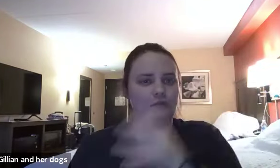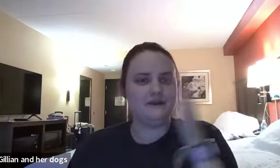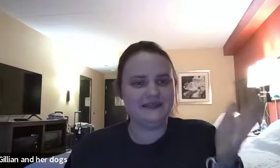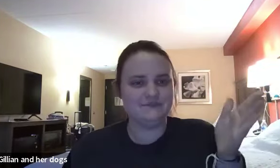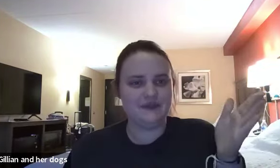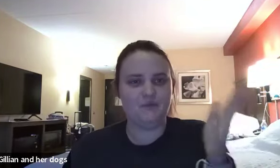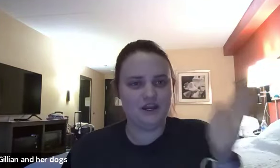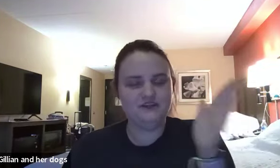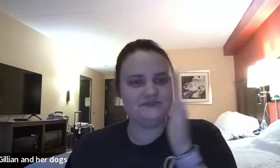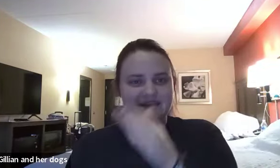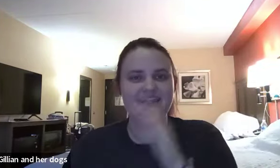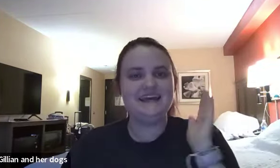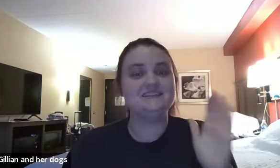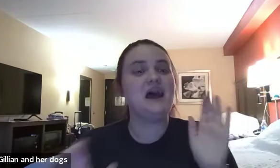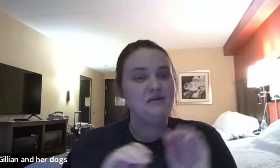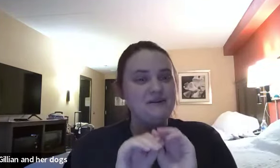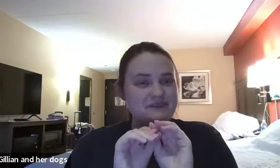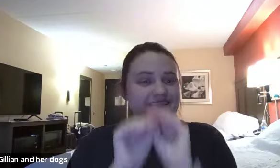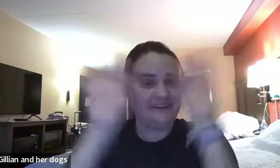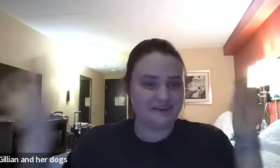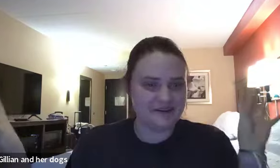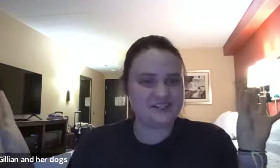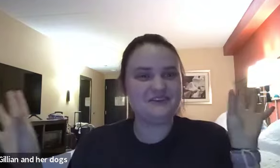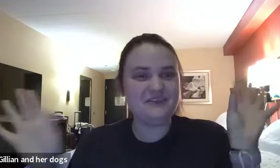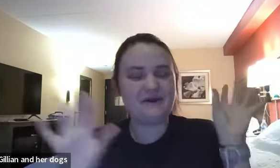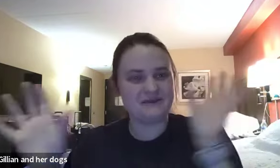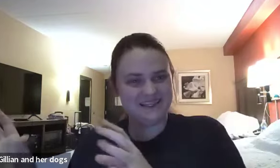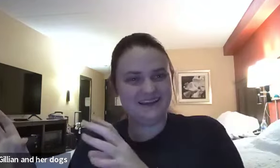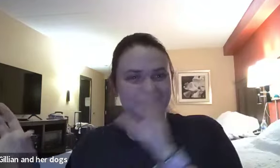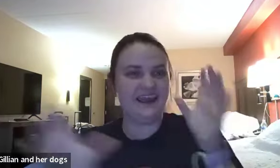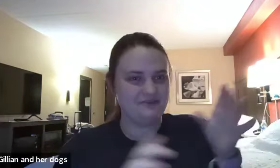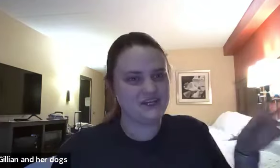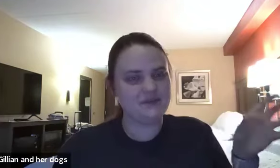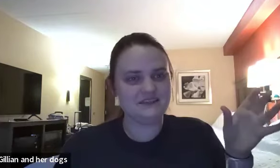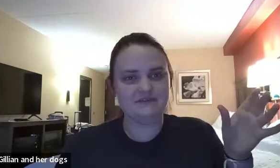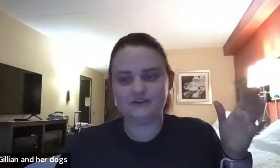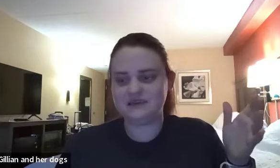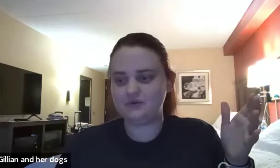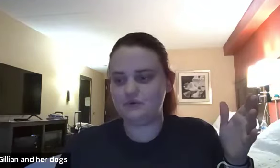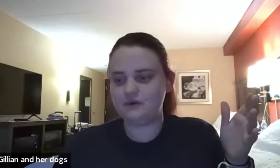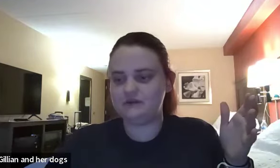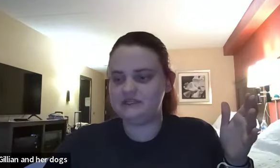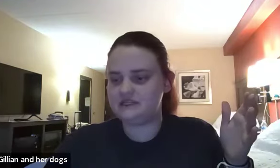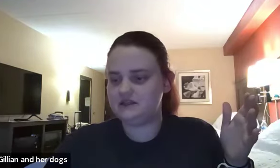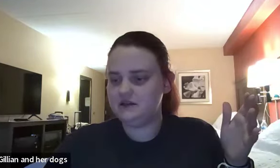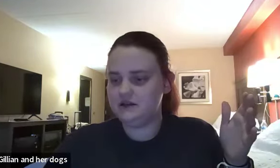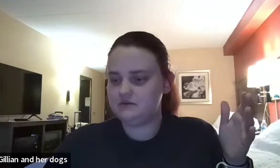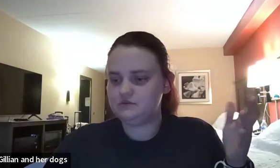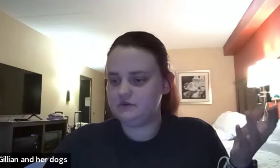word is, ma'am. Why do you keep saying it? It's because I want to be clear and make sure you know what I'm signing every time. Because like, for example, when we did, there's one we